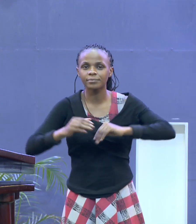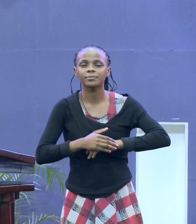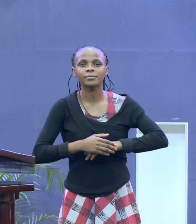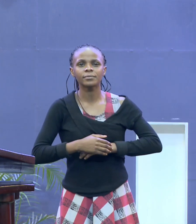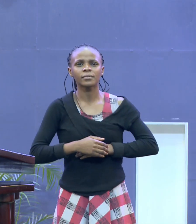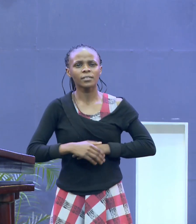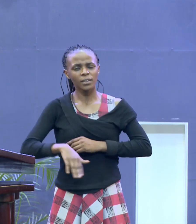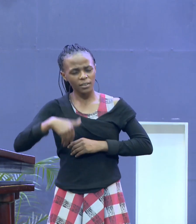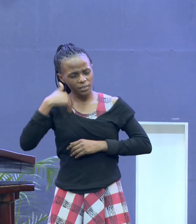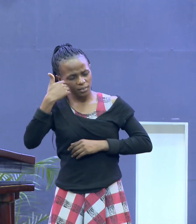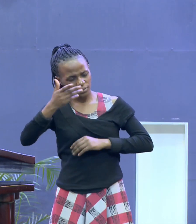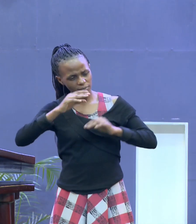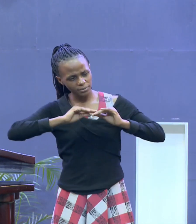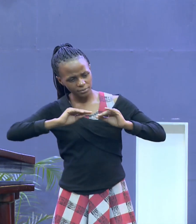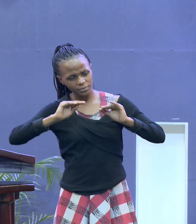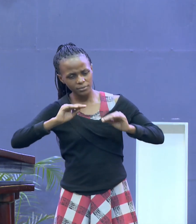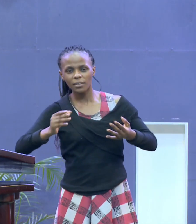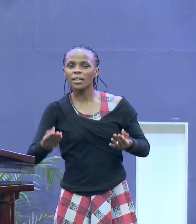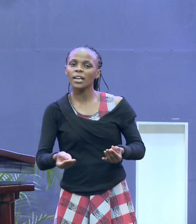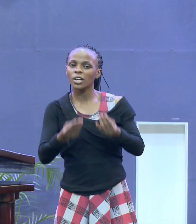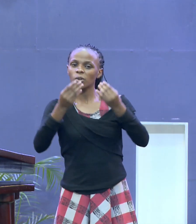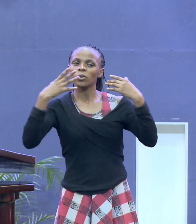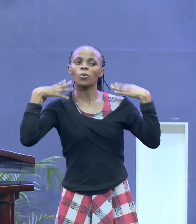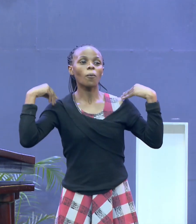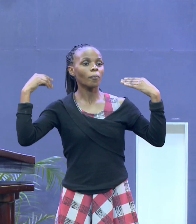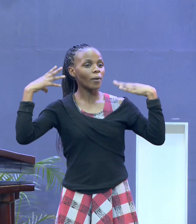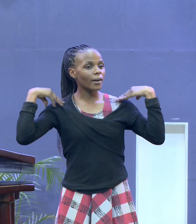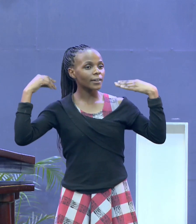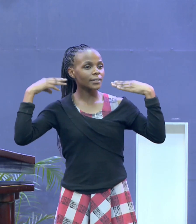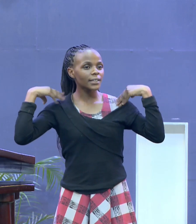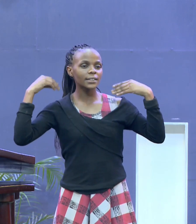Then after the teachings, we'll do the practical part